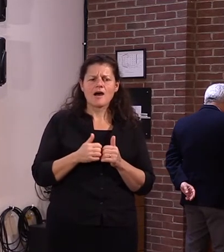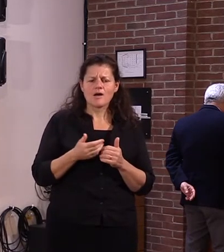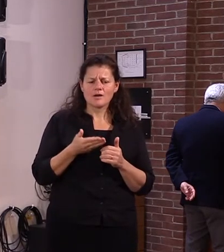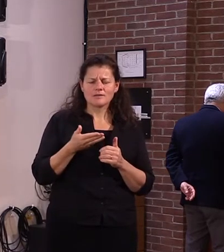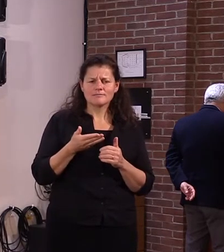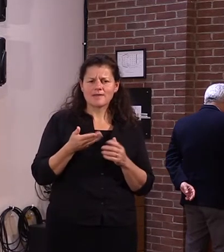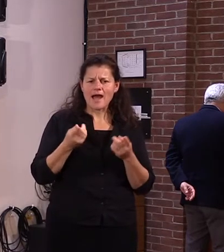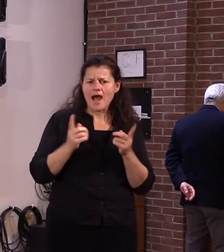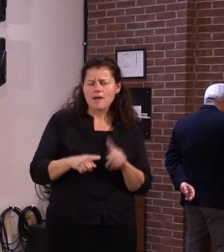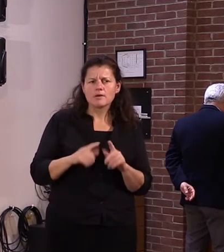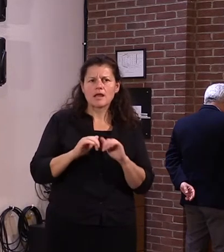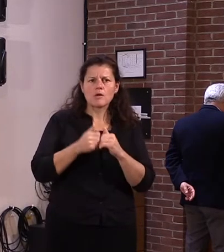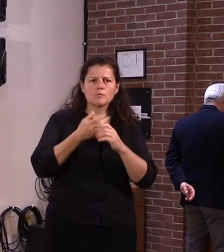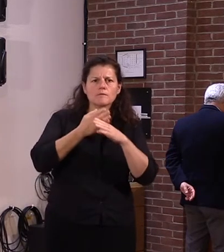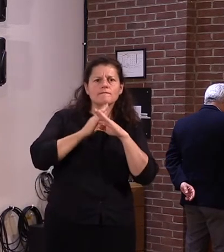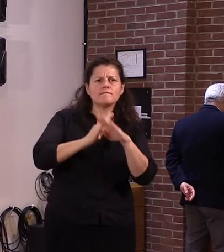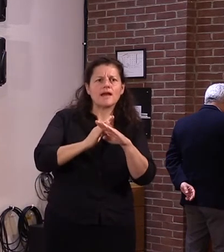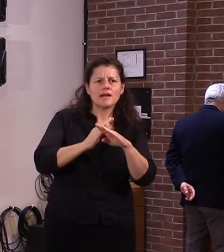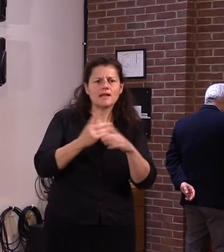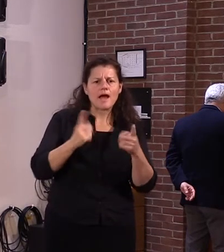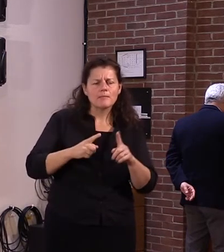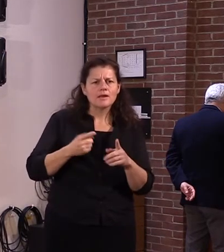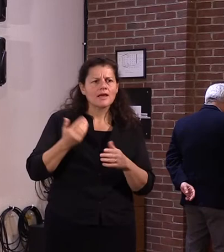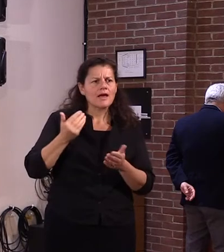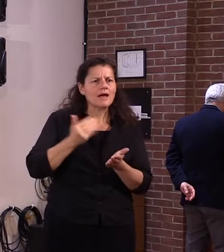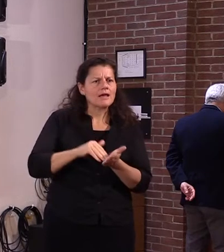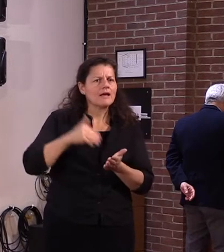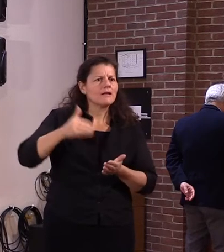from happening again. And